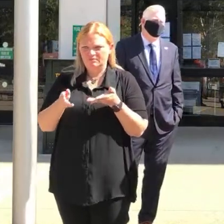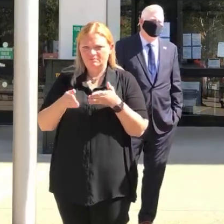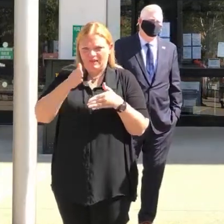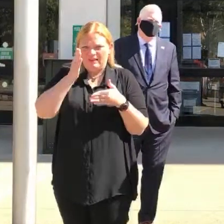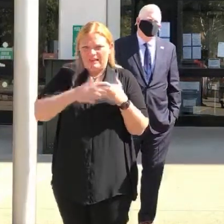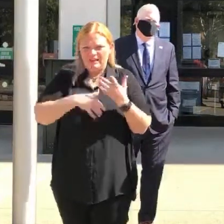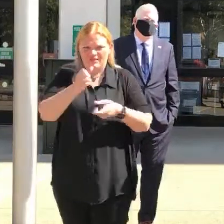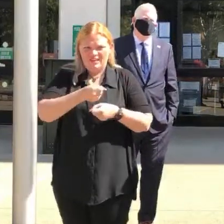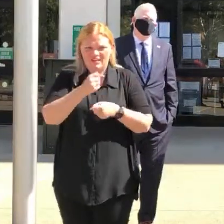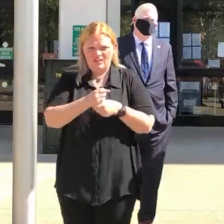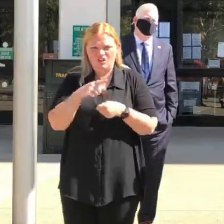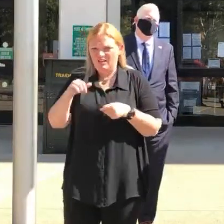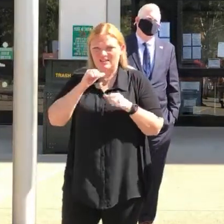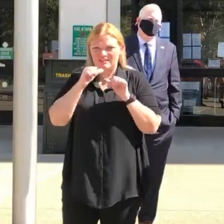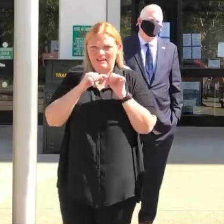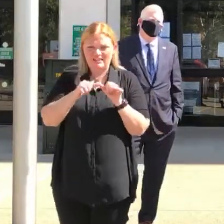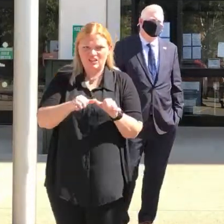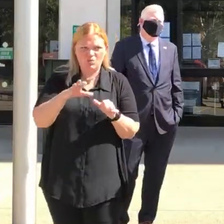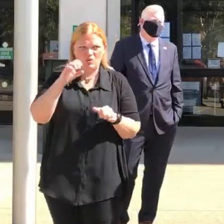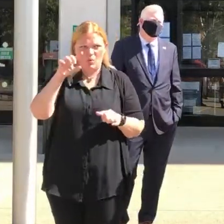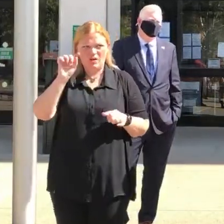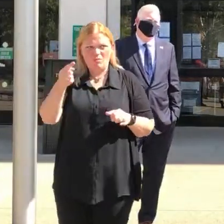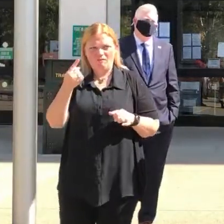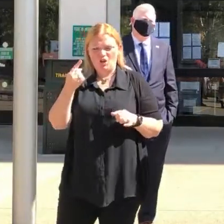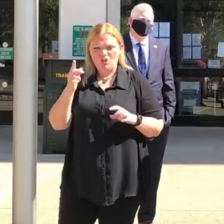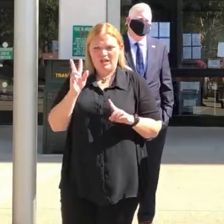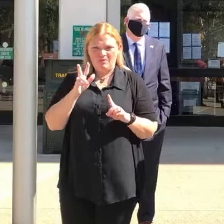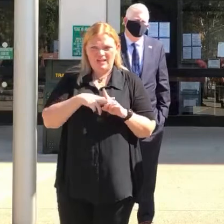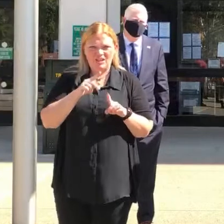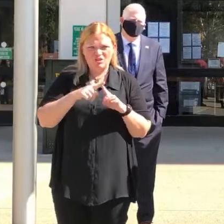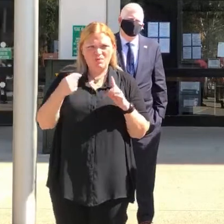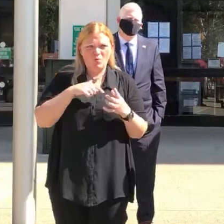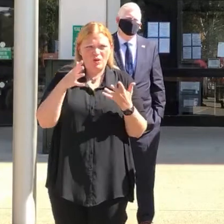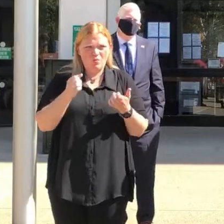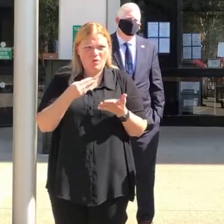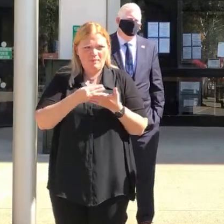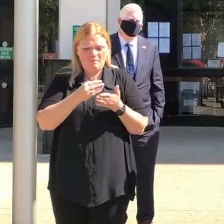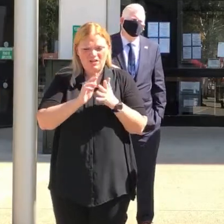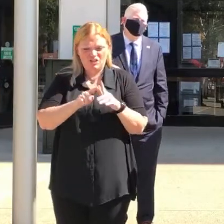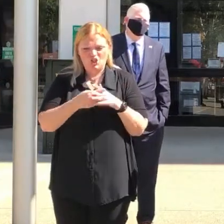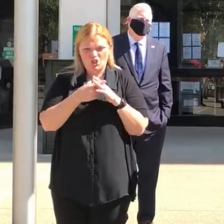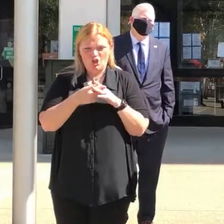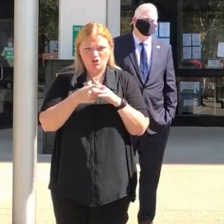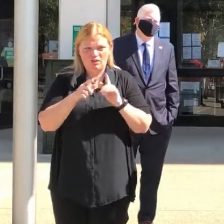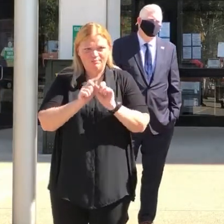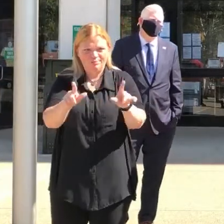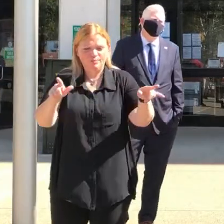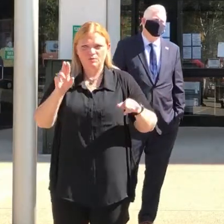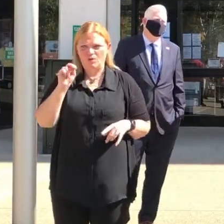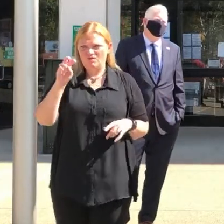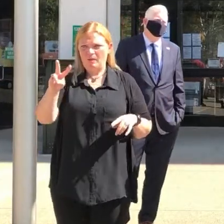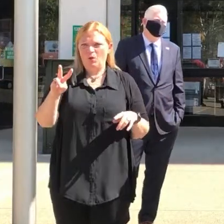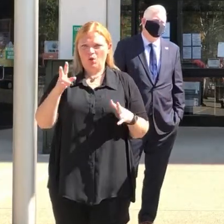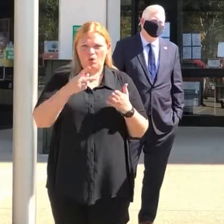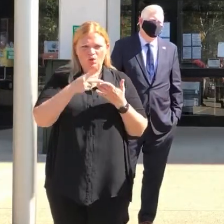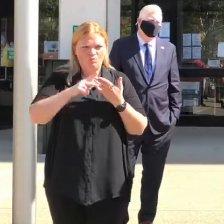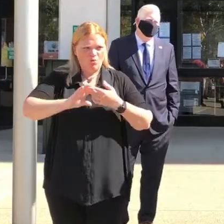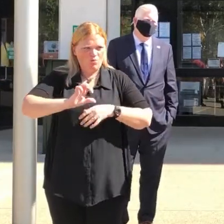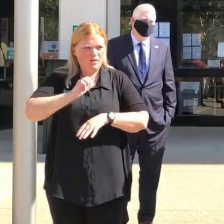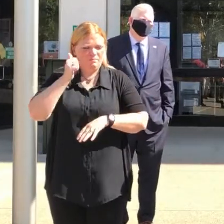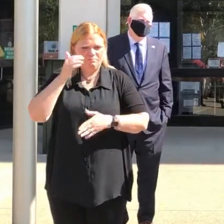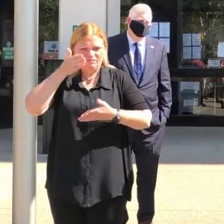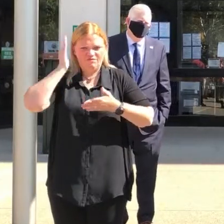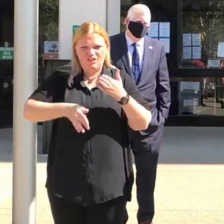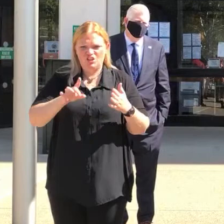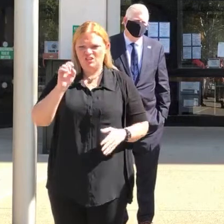when the application process starts October 1st, but we really want to have money out the door starting in November. And the program basically locked up in